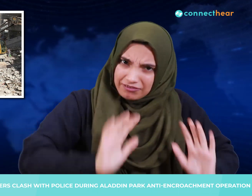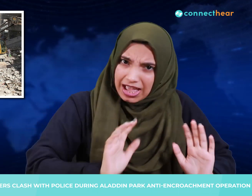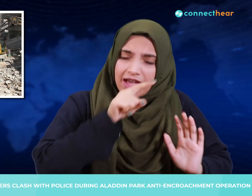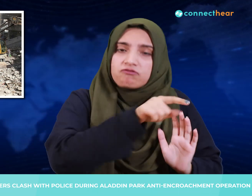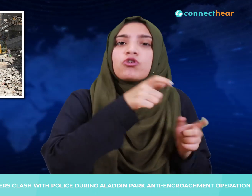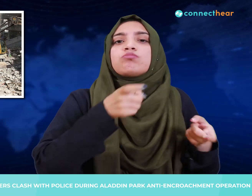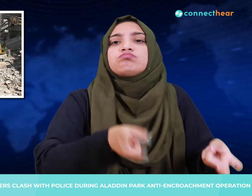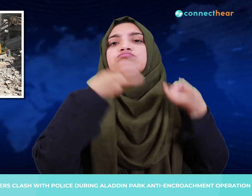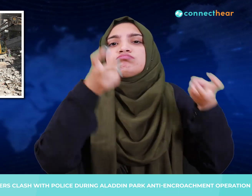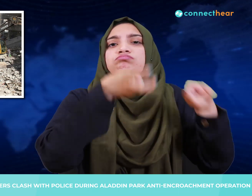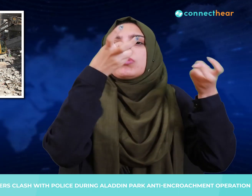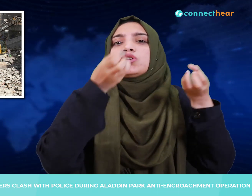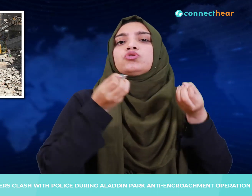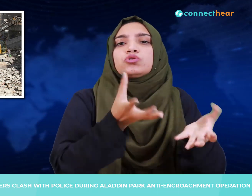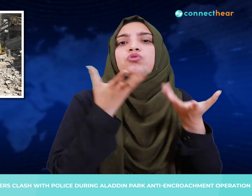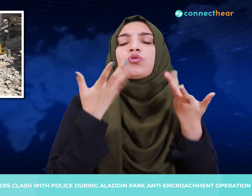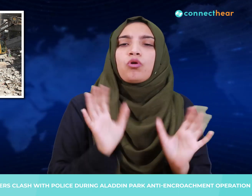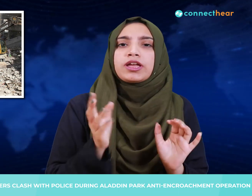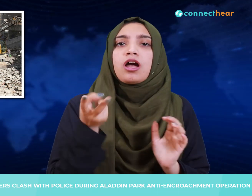drive and request for compensation.